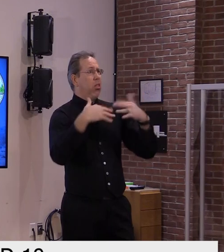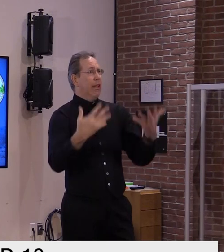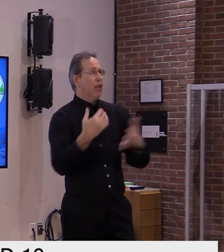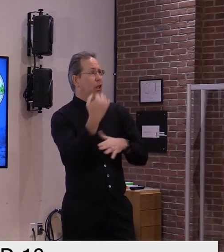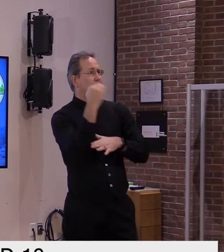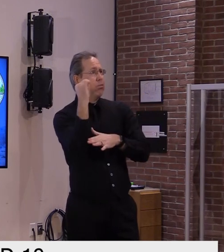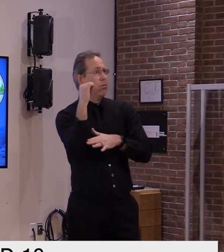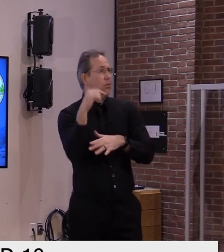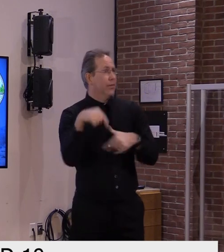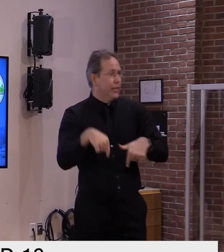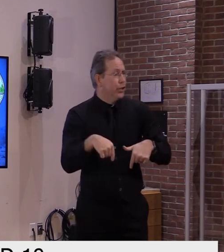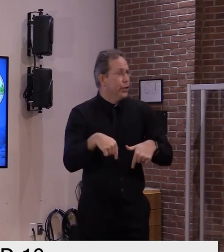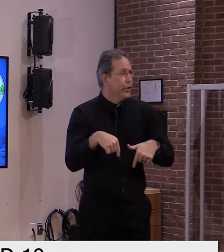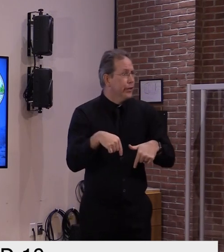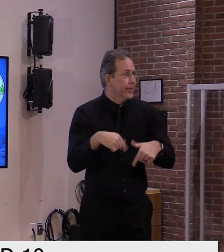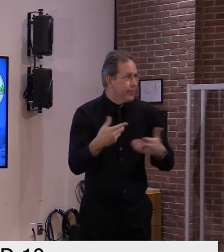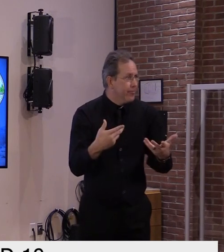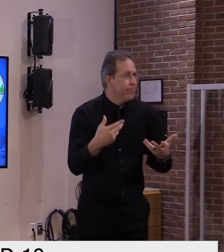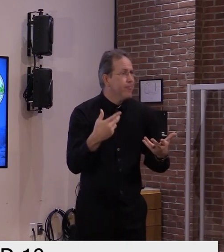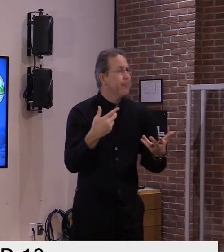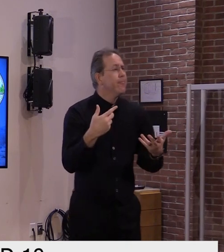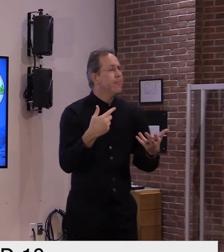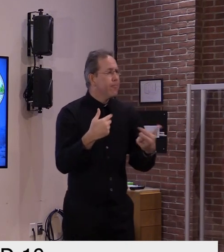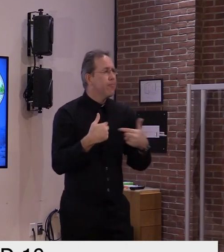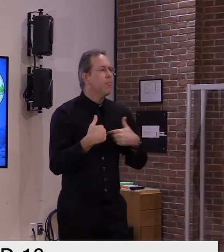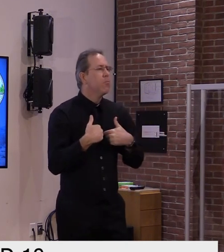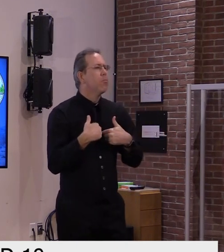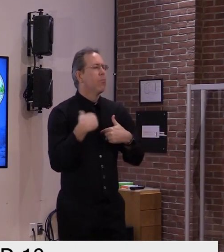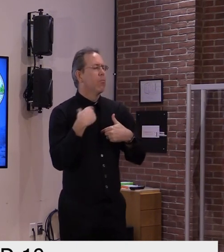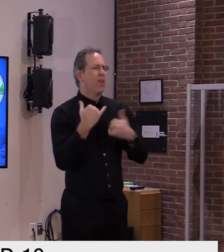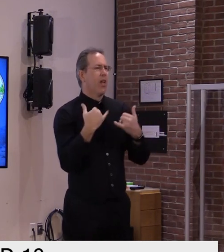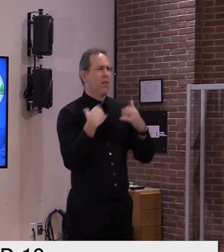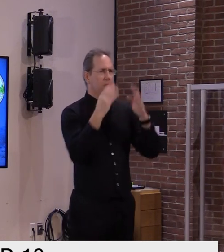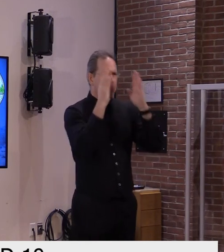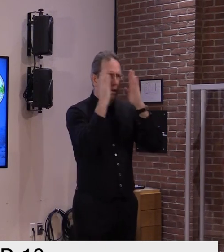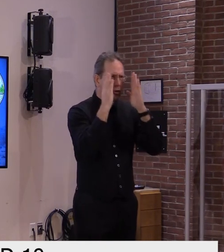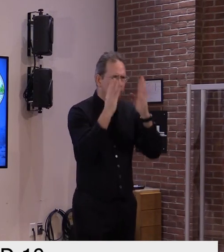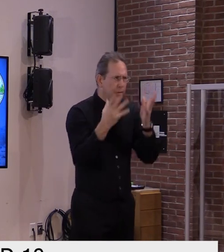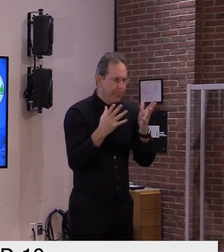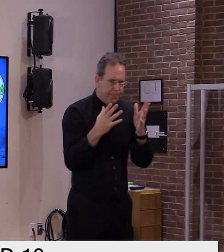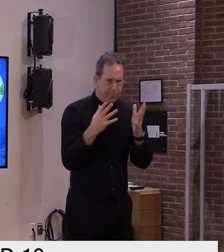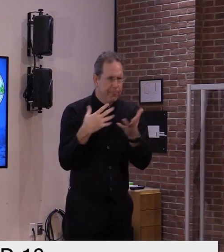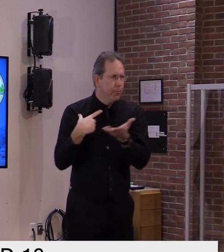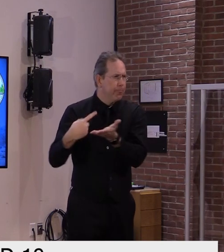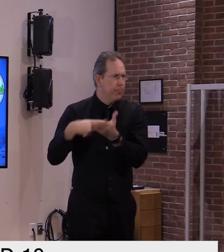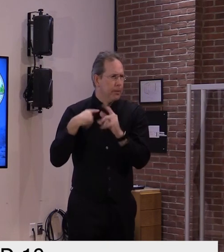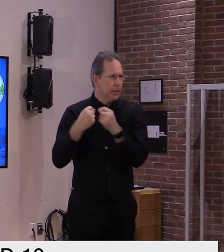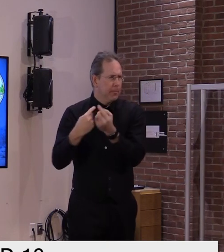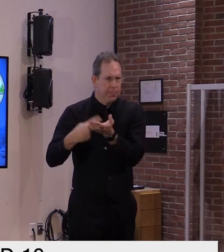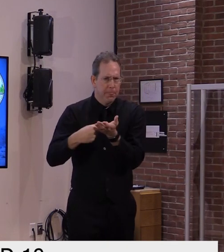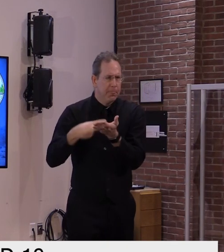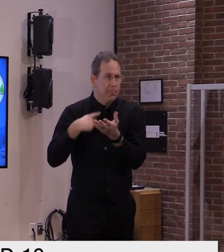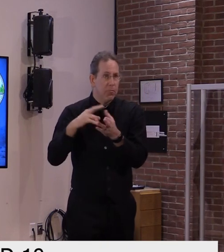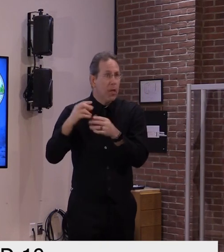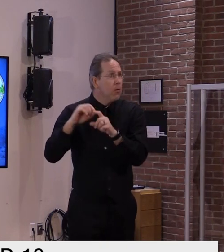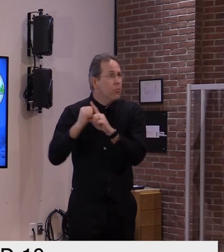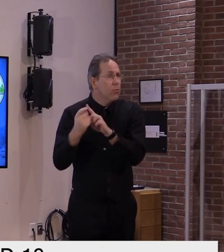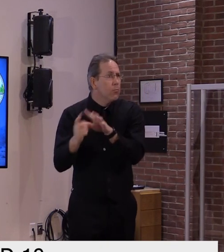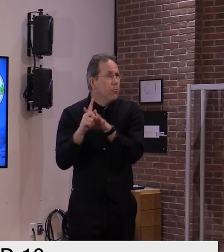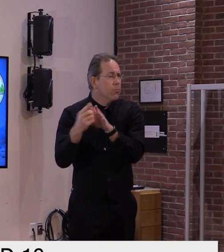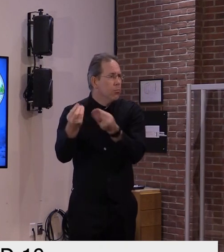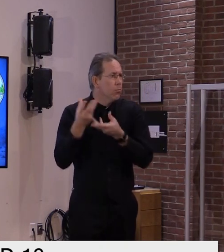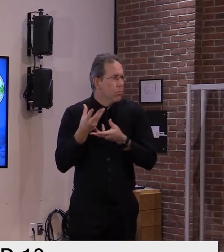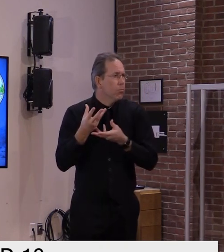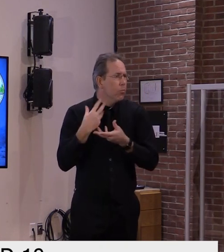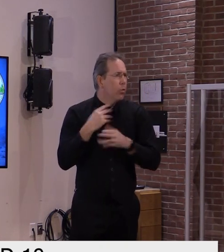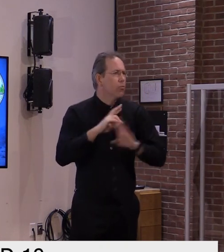planned, is something that has our attention. I've been briefed on it. I'll have Commissioner Sherling provide some